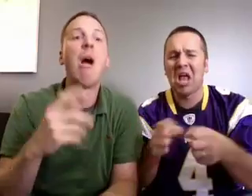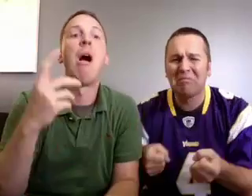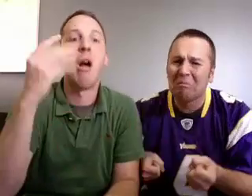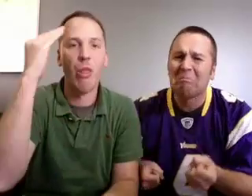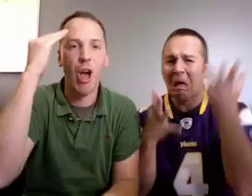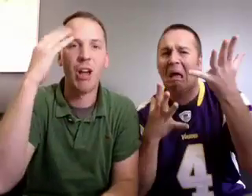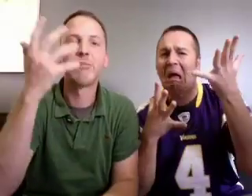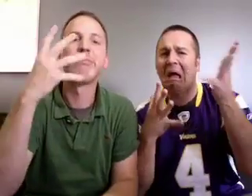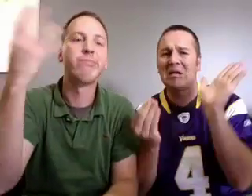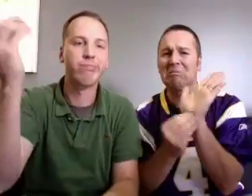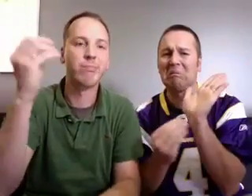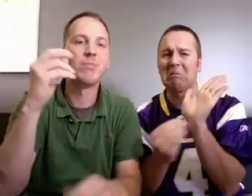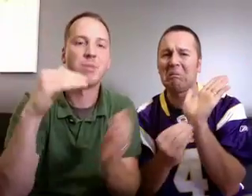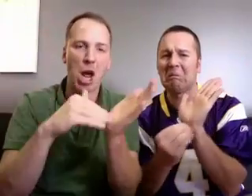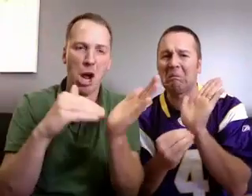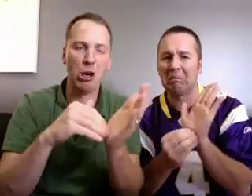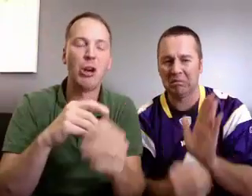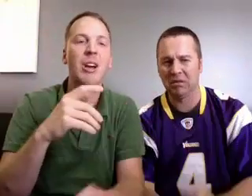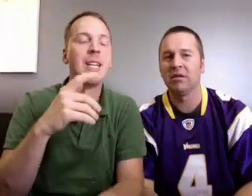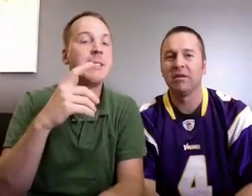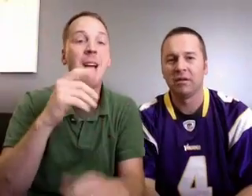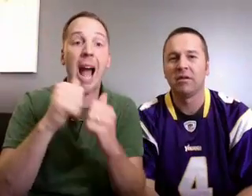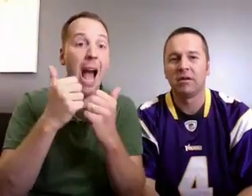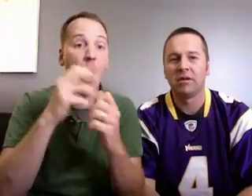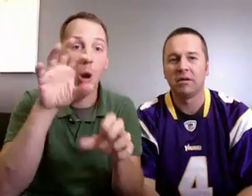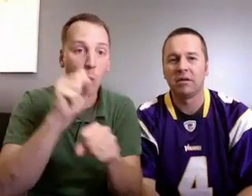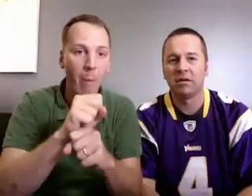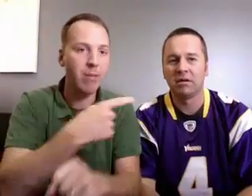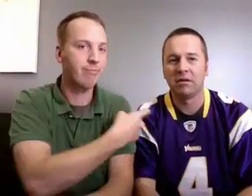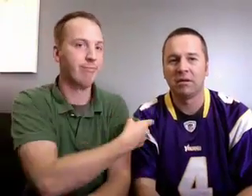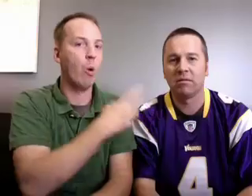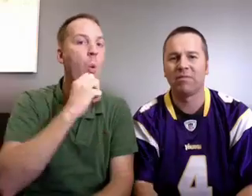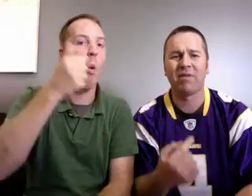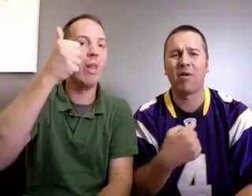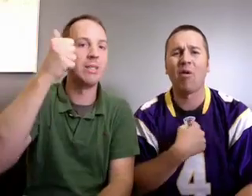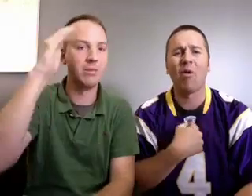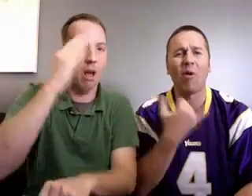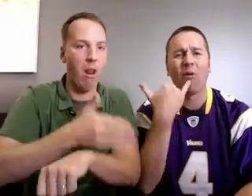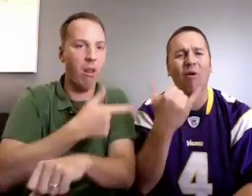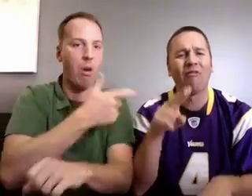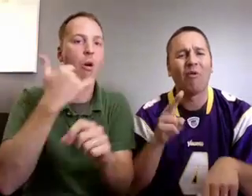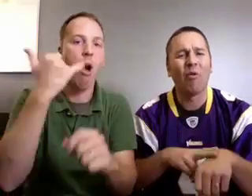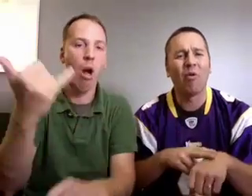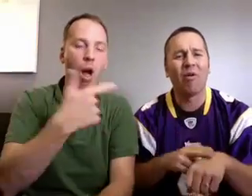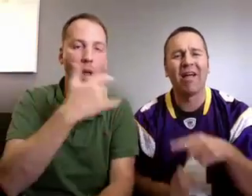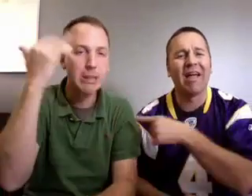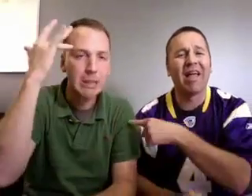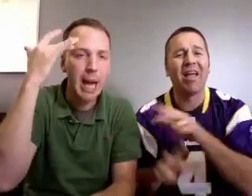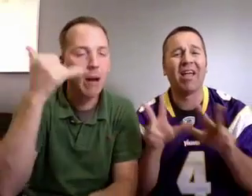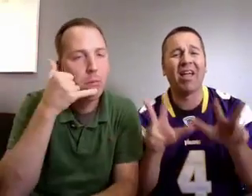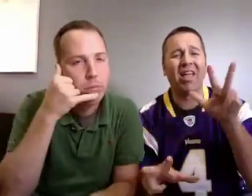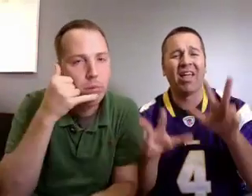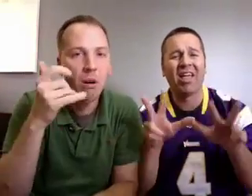everything's all right. She knew it was time to go in to the clinic. Yeah, okay, it was time to get to go to the doctor. And who made the appointment? The I oldest called, son. of course. Ben